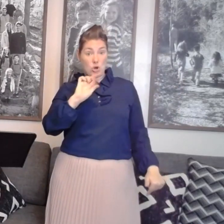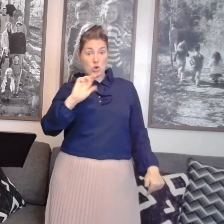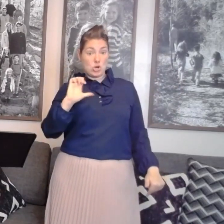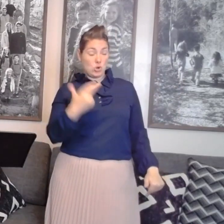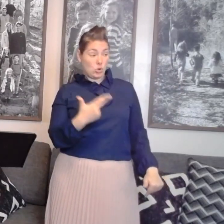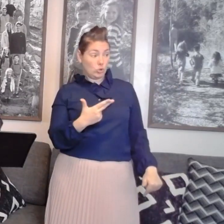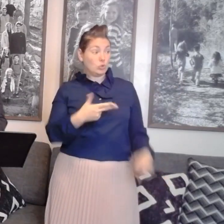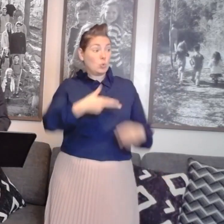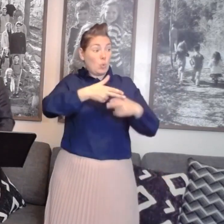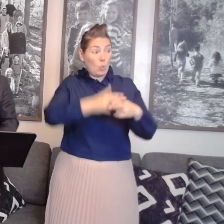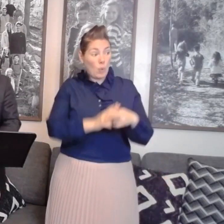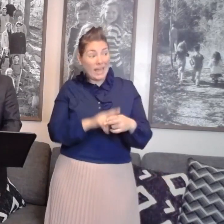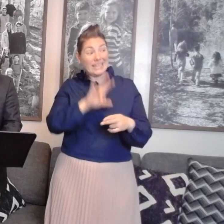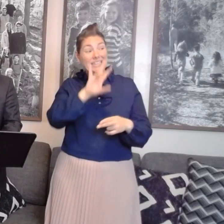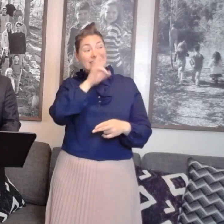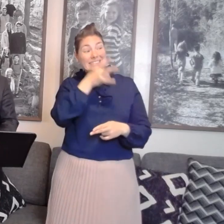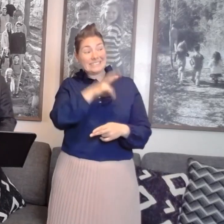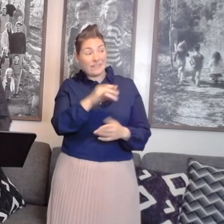17,246